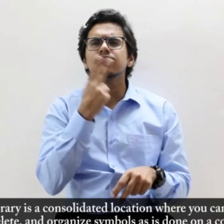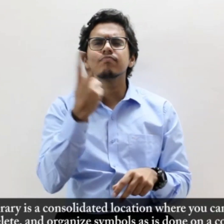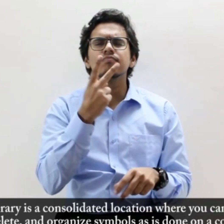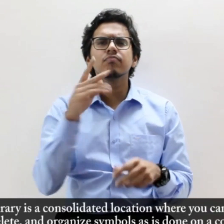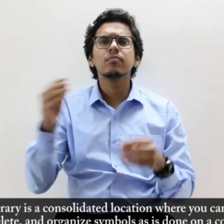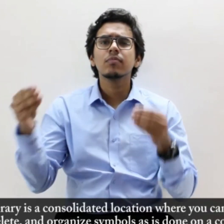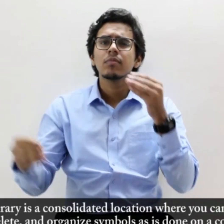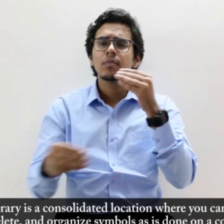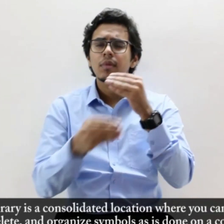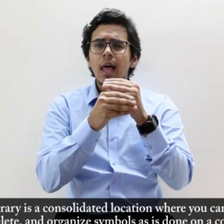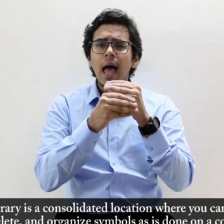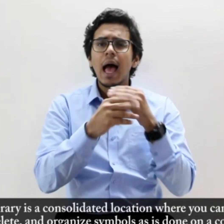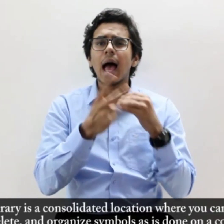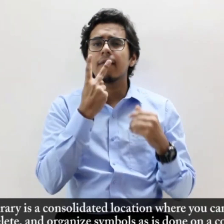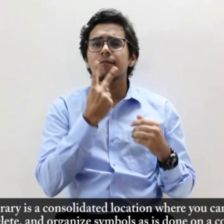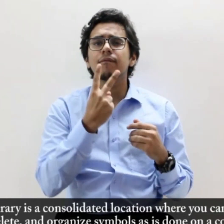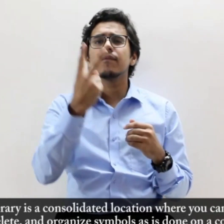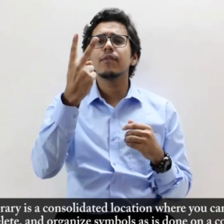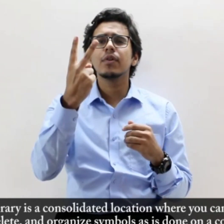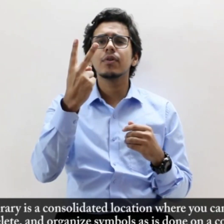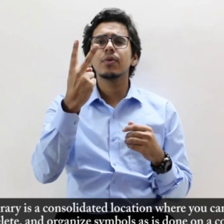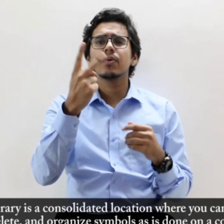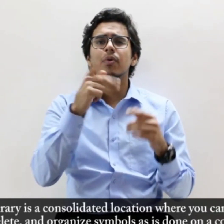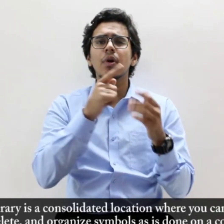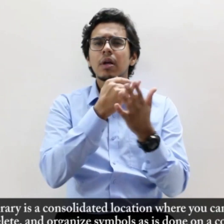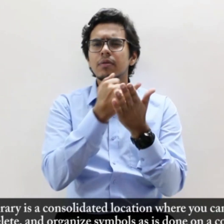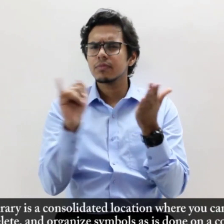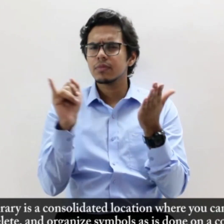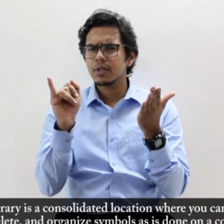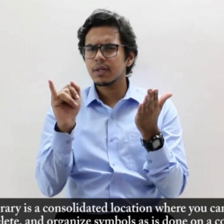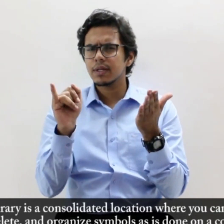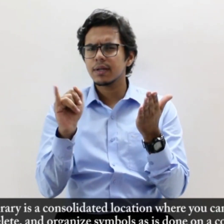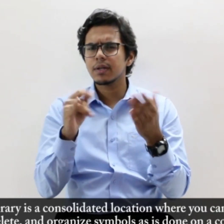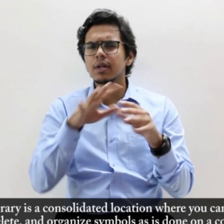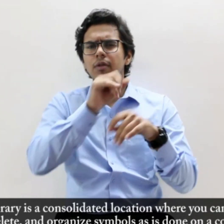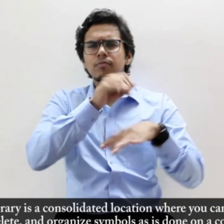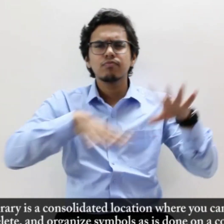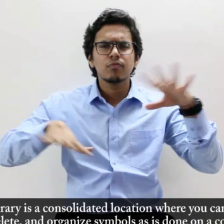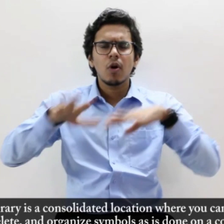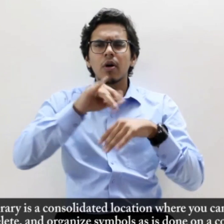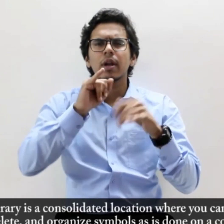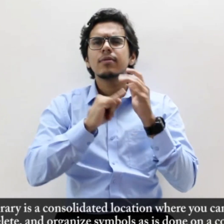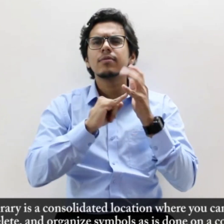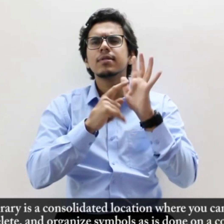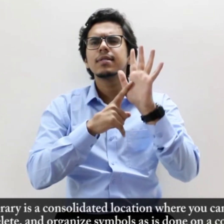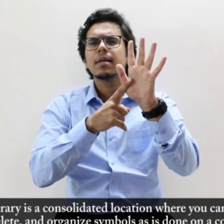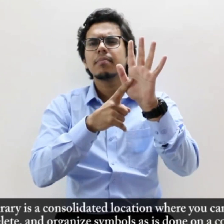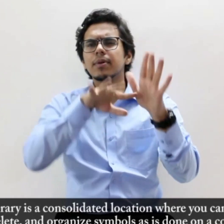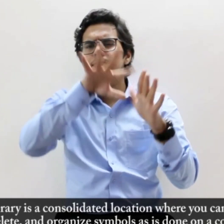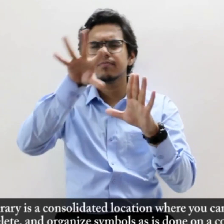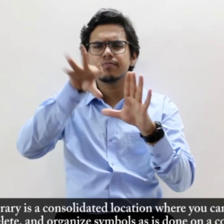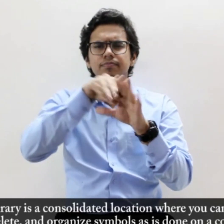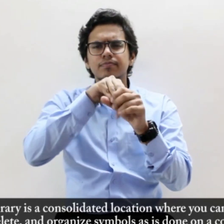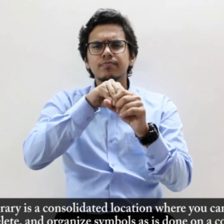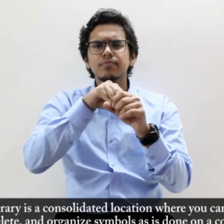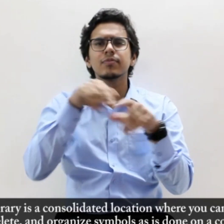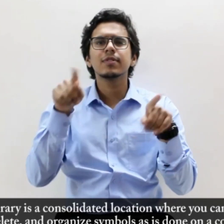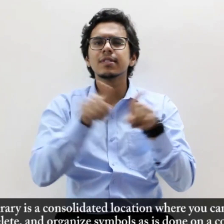add, view, delete, and organize symbols as is done on a